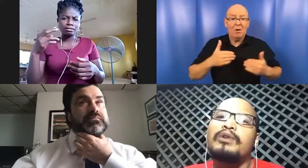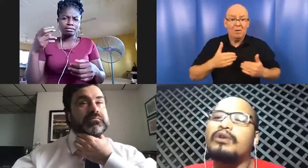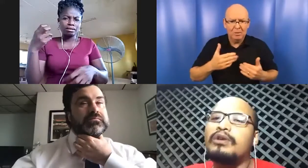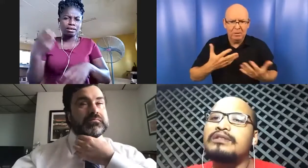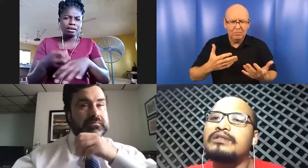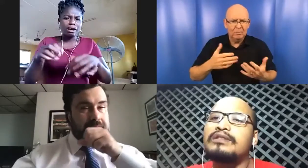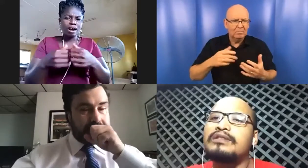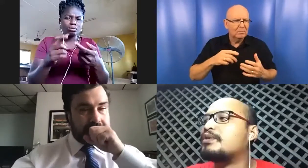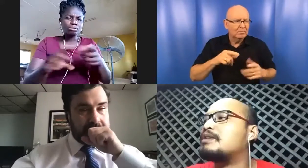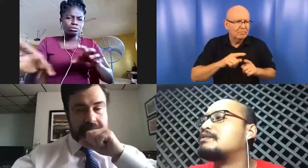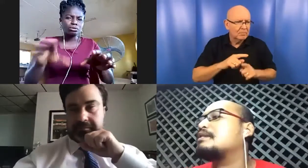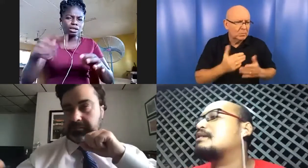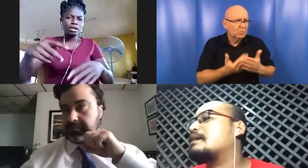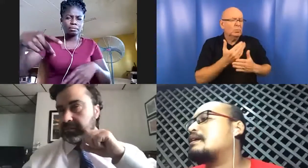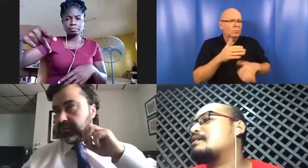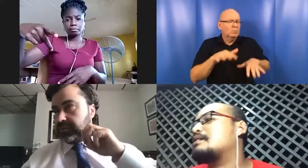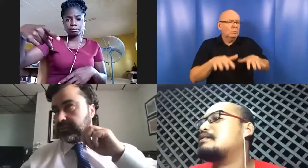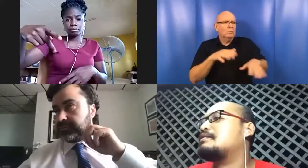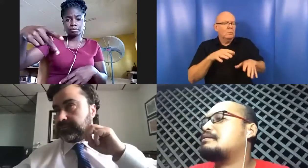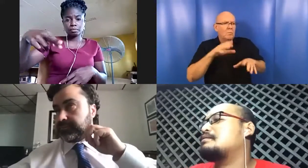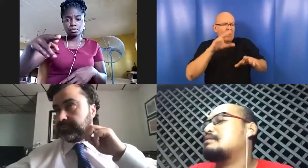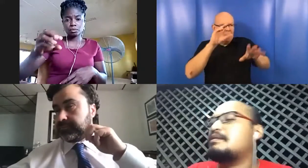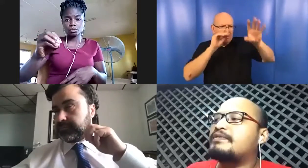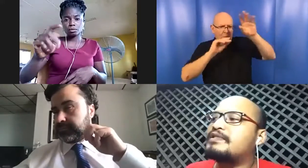the protocols or health protocols in the